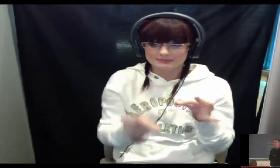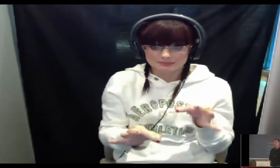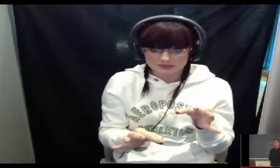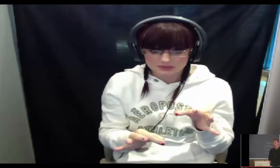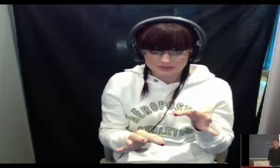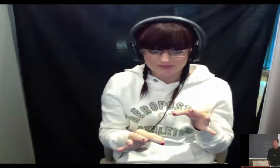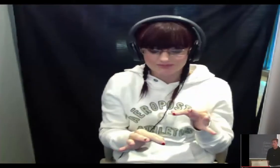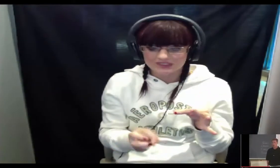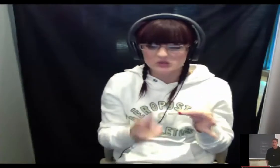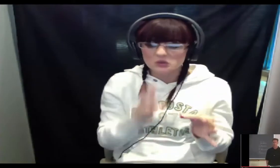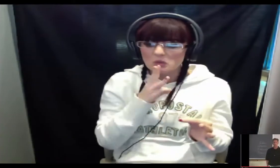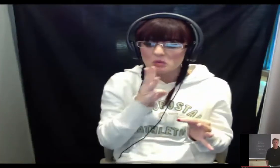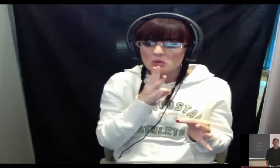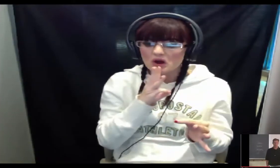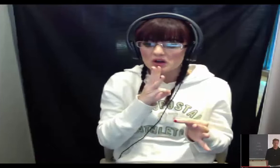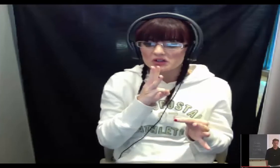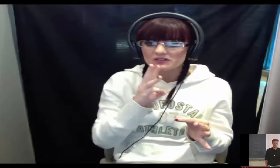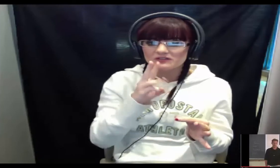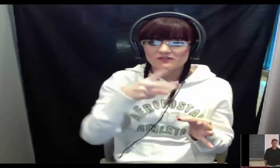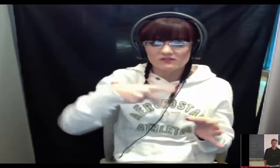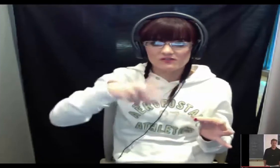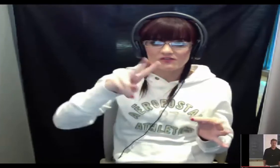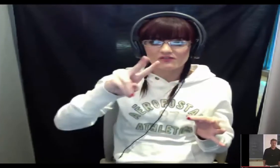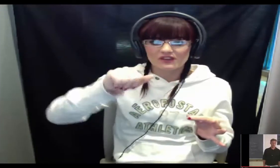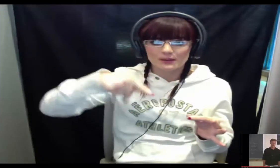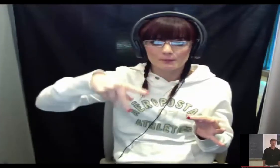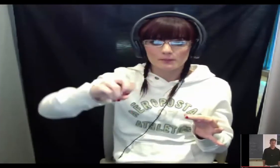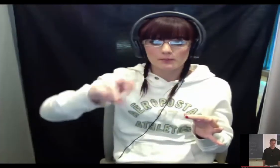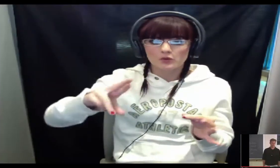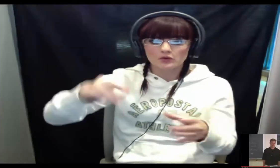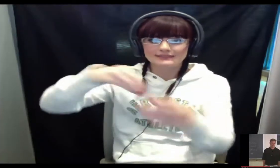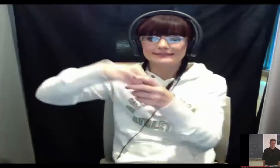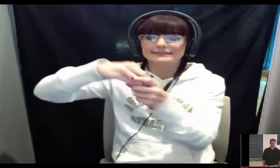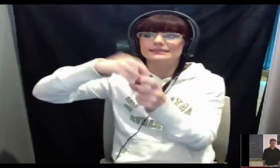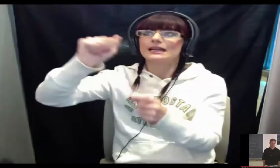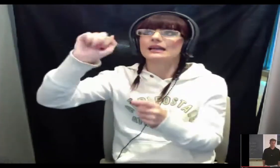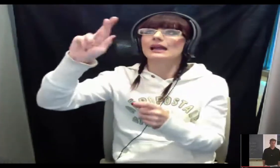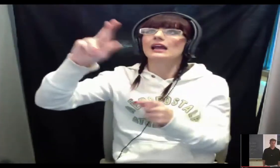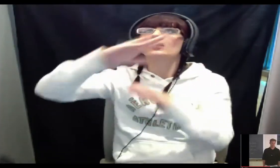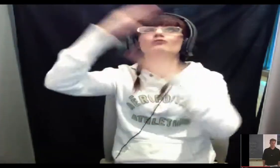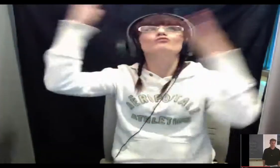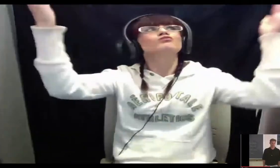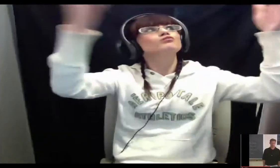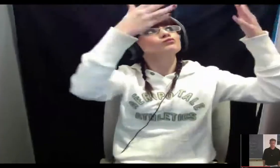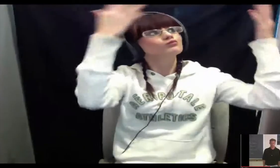in the atmosphere or water vapor in the air. That's humidity.